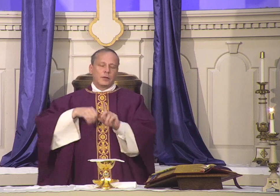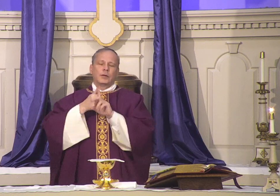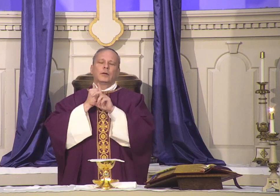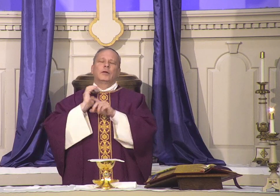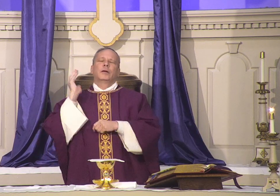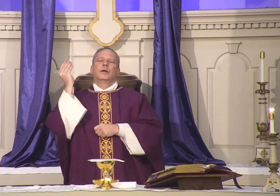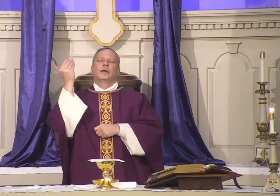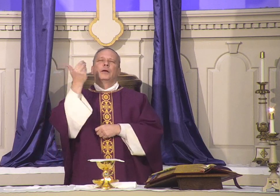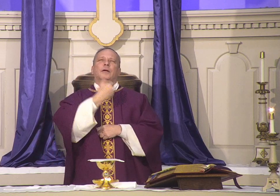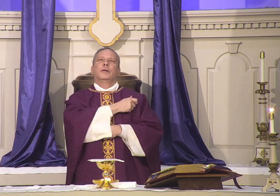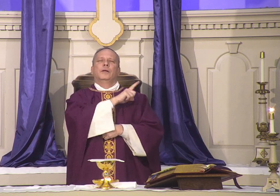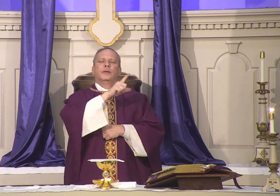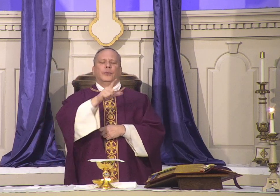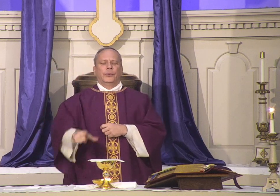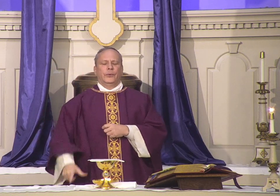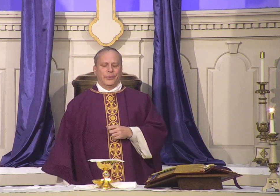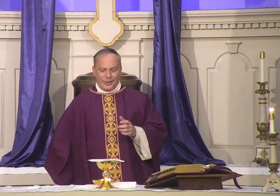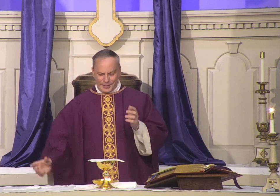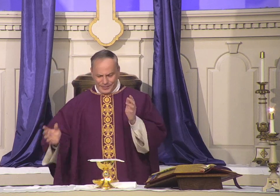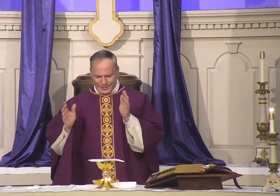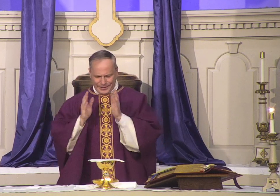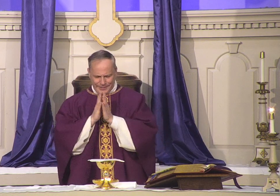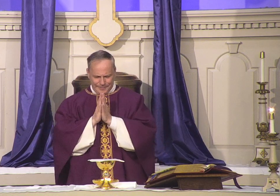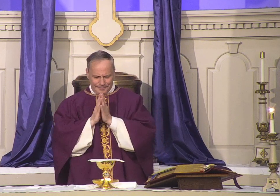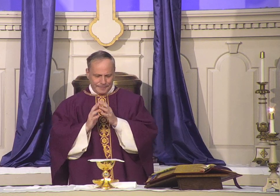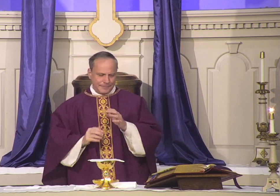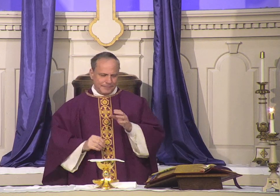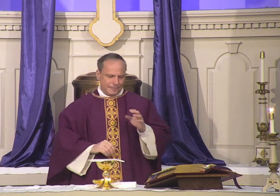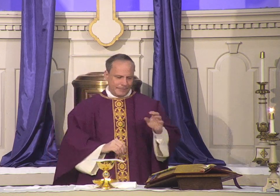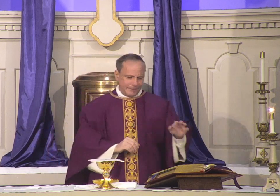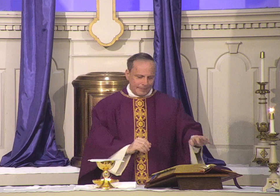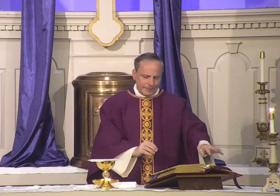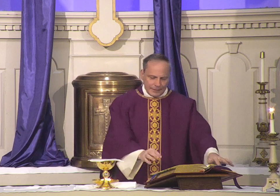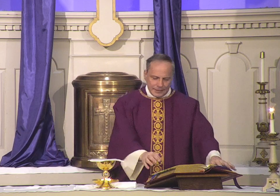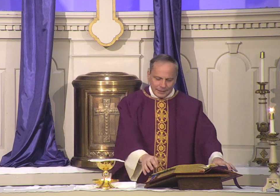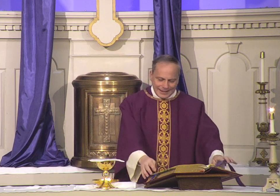through Christ our Lord. Amen.